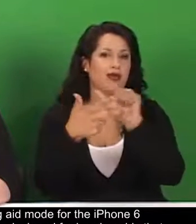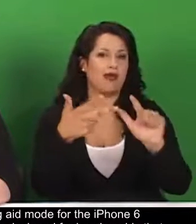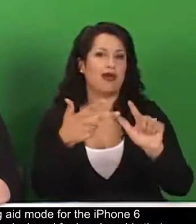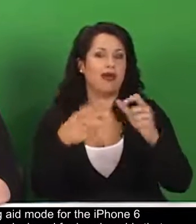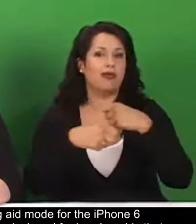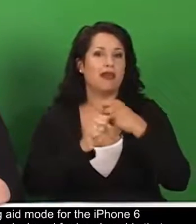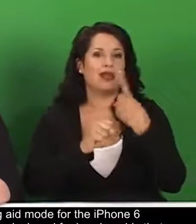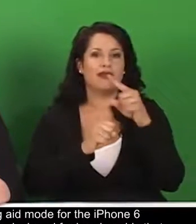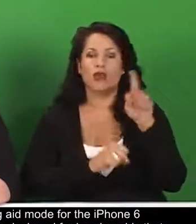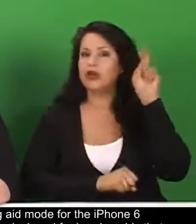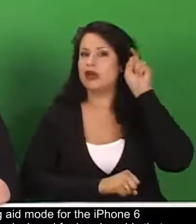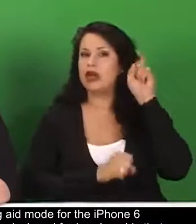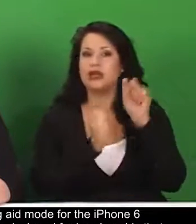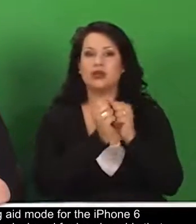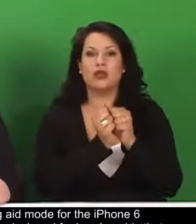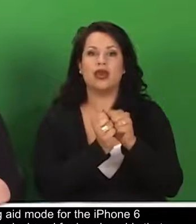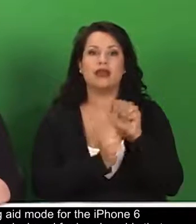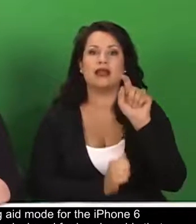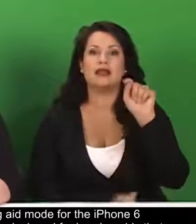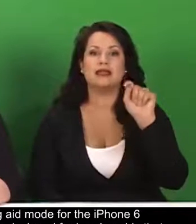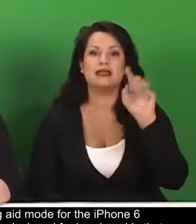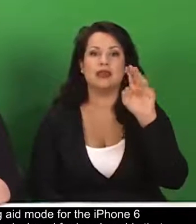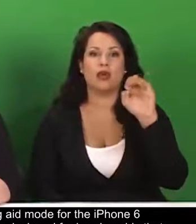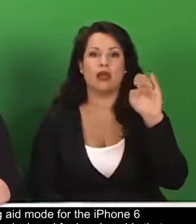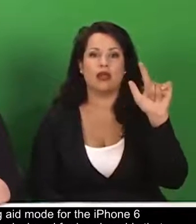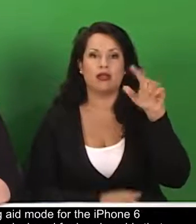have a telecoil.